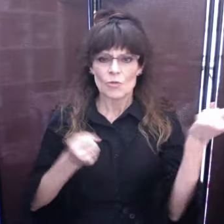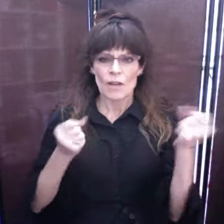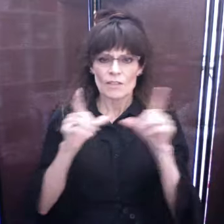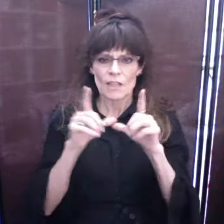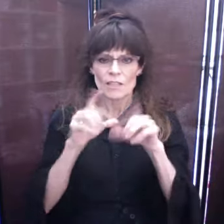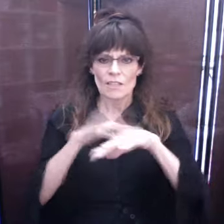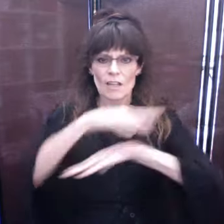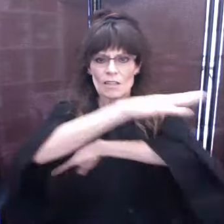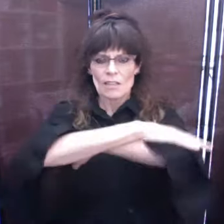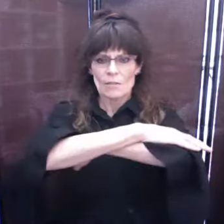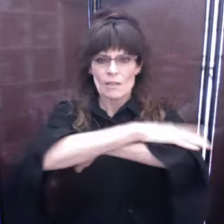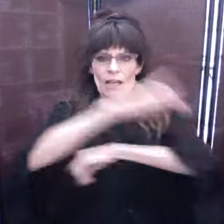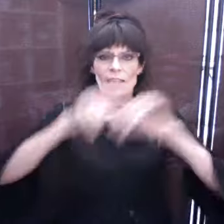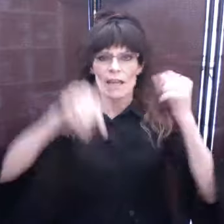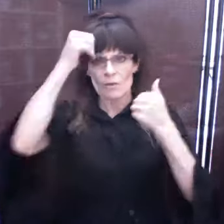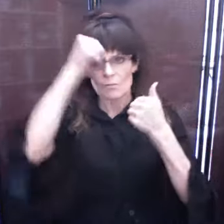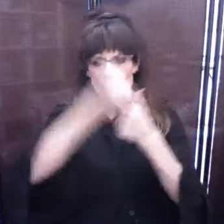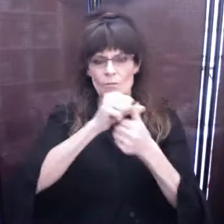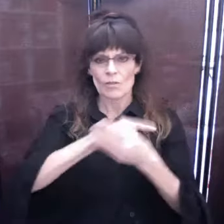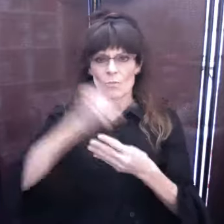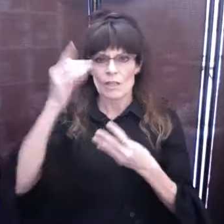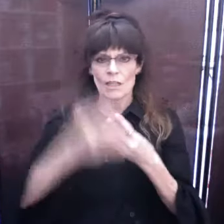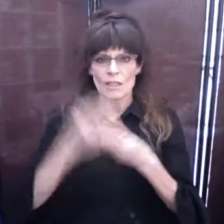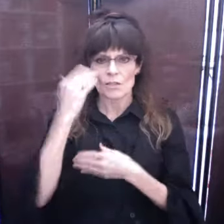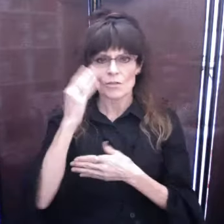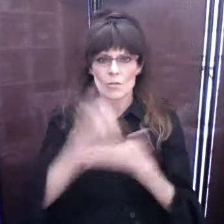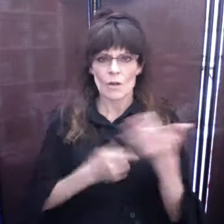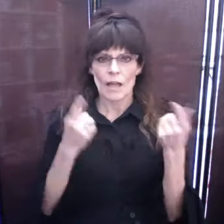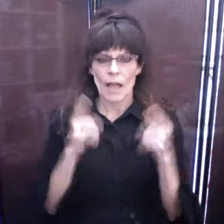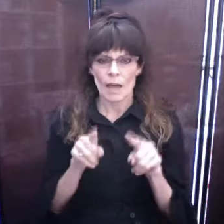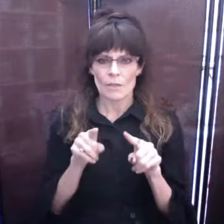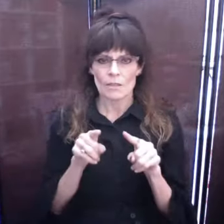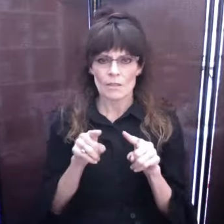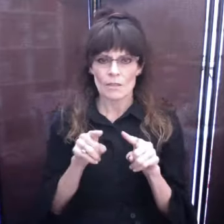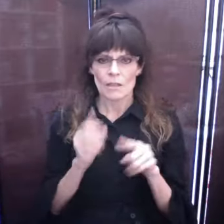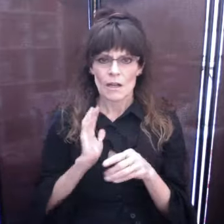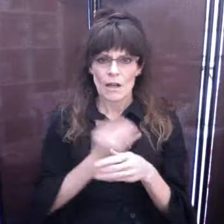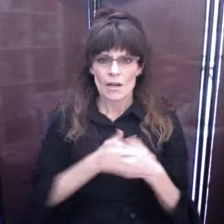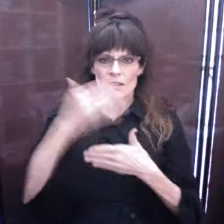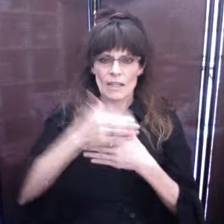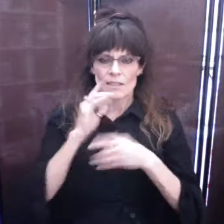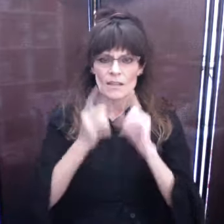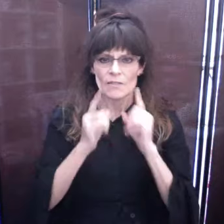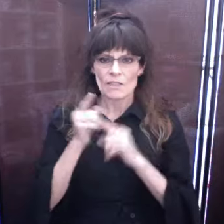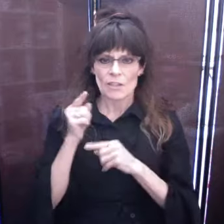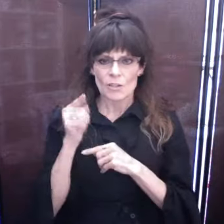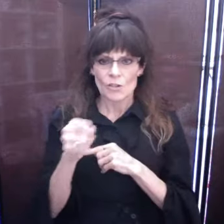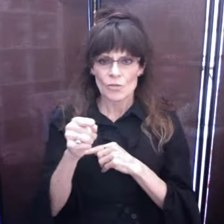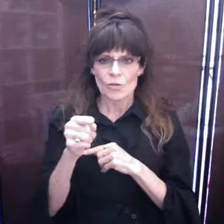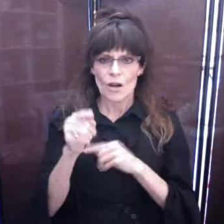don't remember the rest of the weekend. I don't really know what happened. In our next conversation, she said, you are a monster.